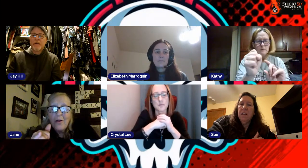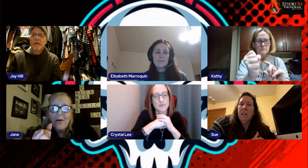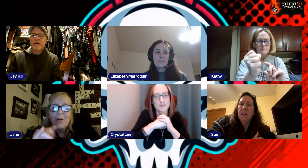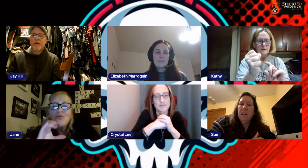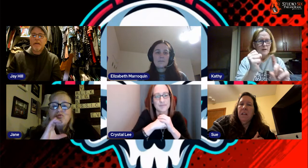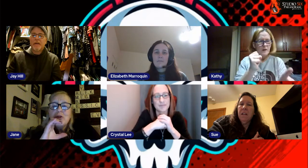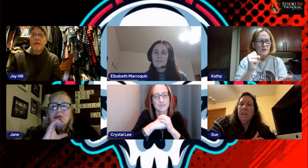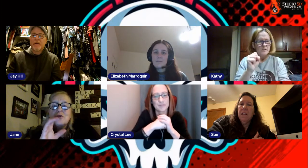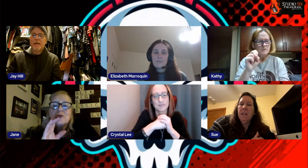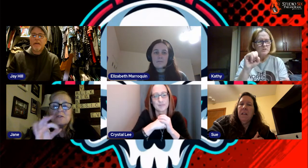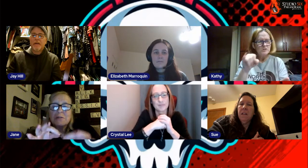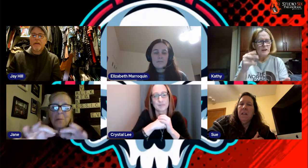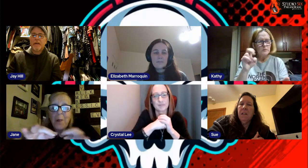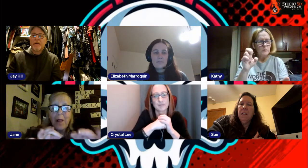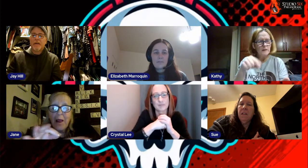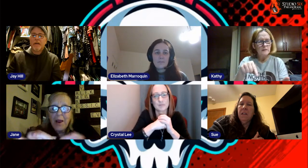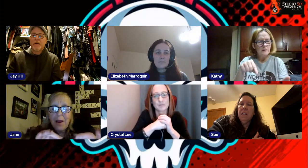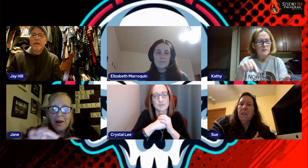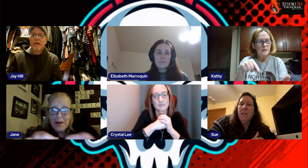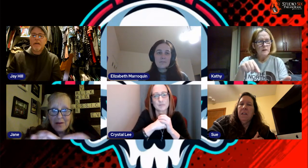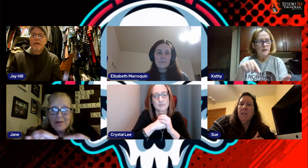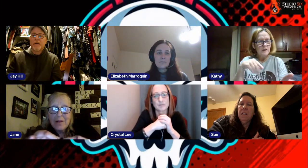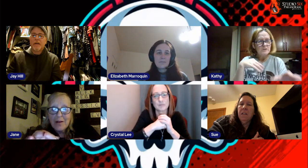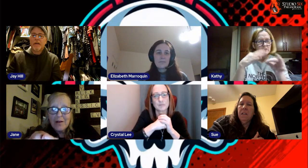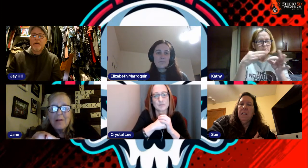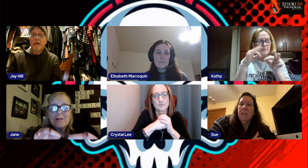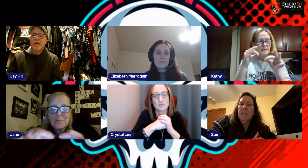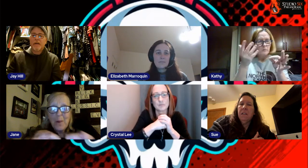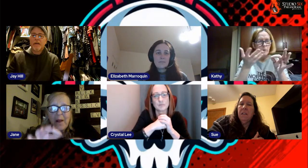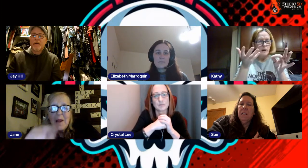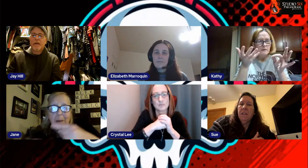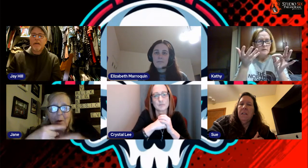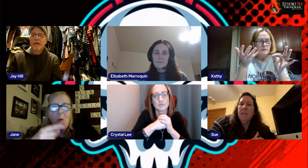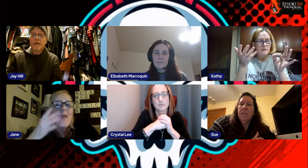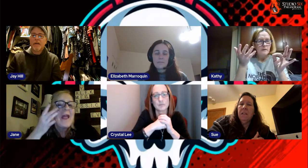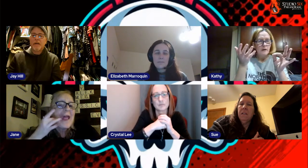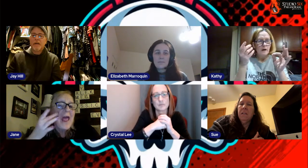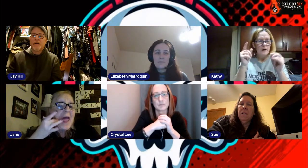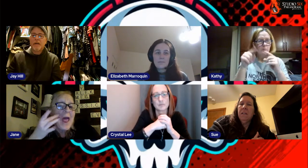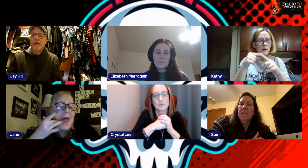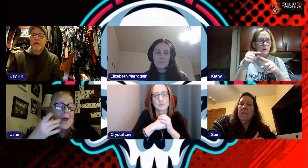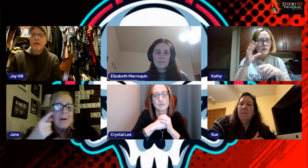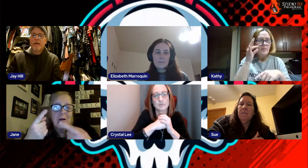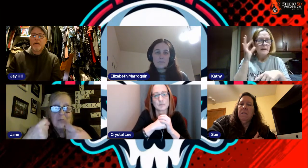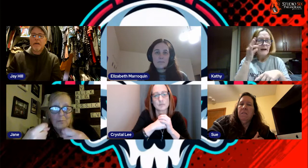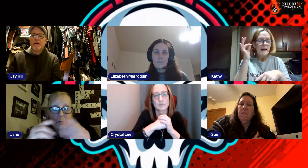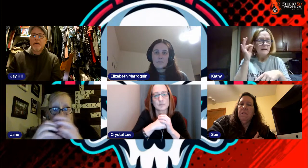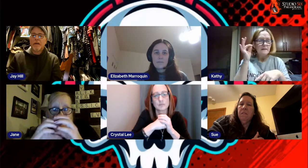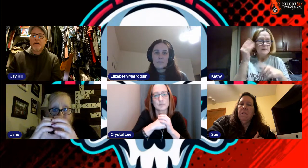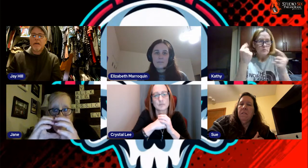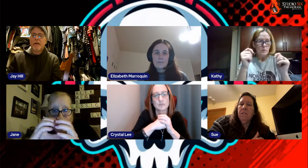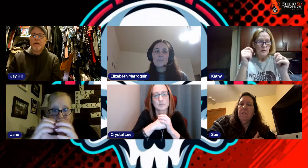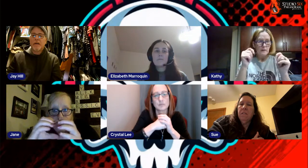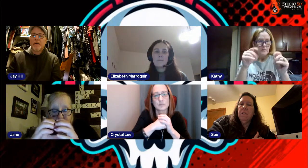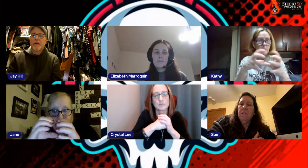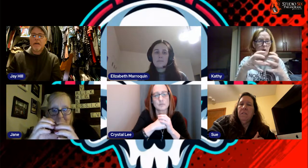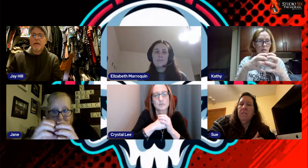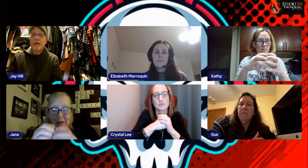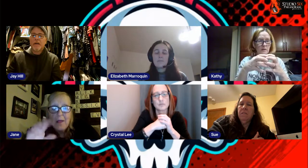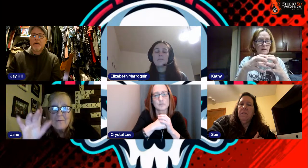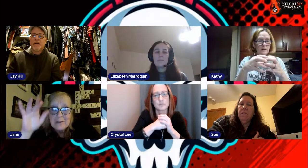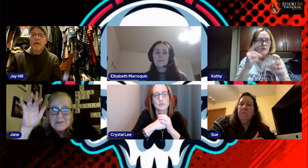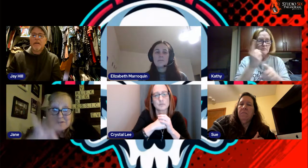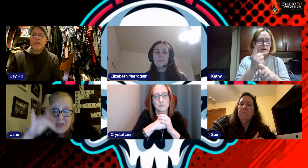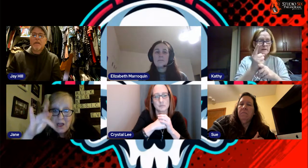Hold on. Jen, what? She's explaining what? About the cat toy, the